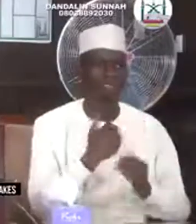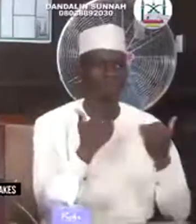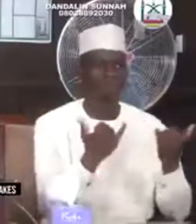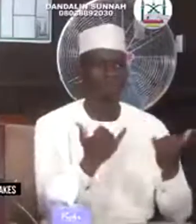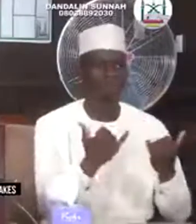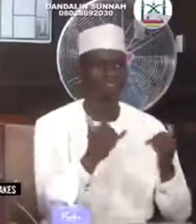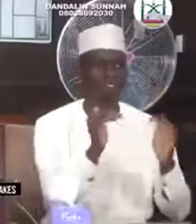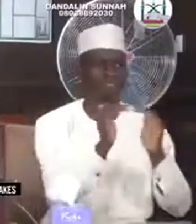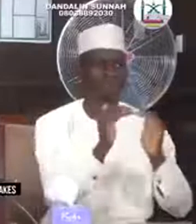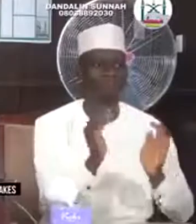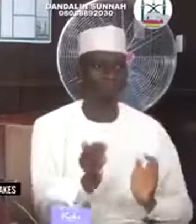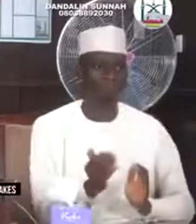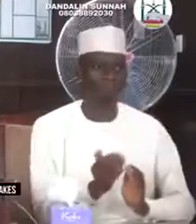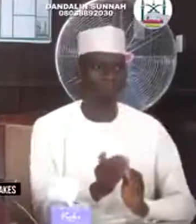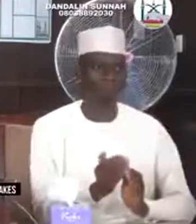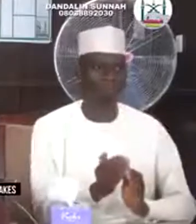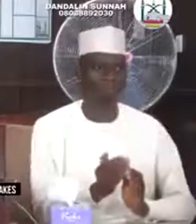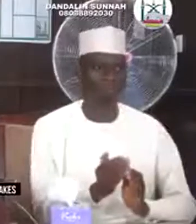immediate effect.